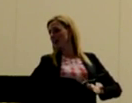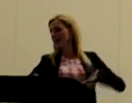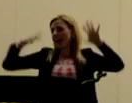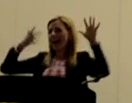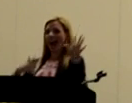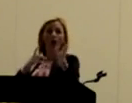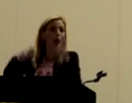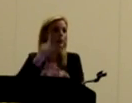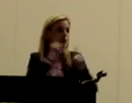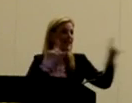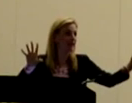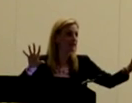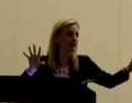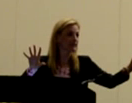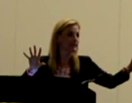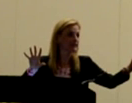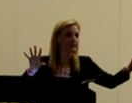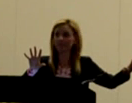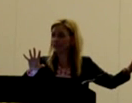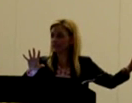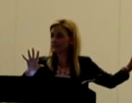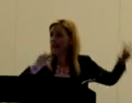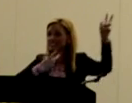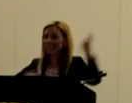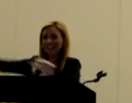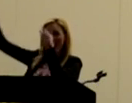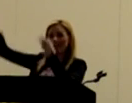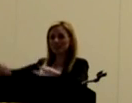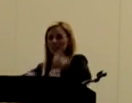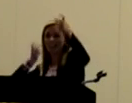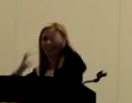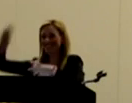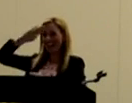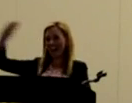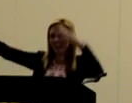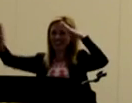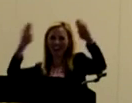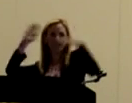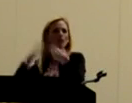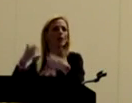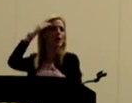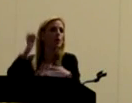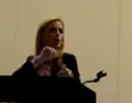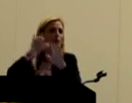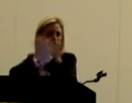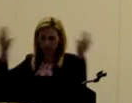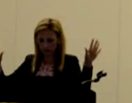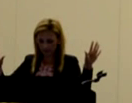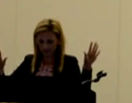long hair, skating down the street, even though she was deaf, skating down the street, saying hi to everyone, whether they knew me or not.